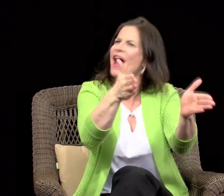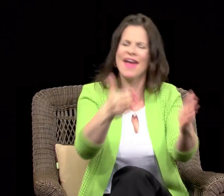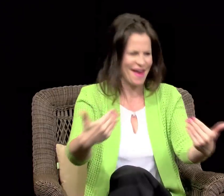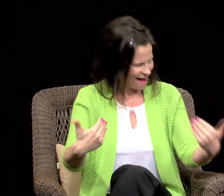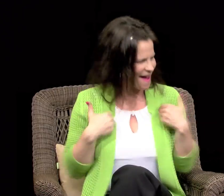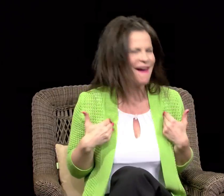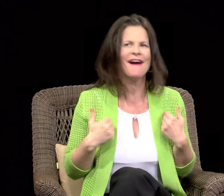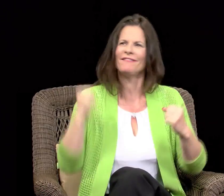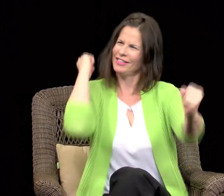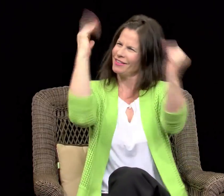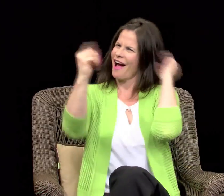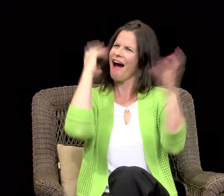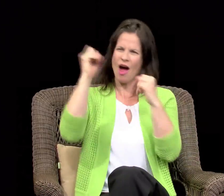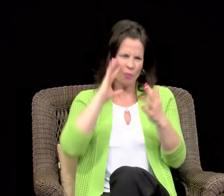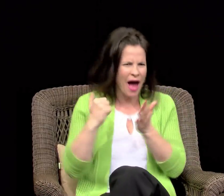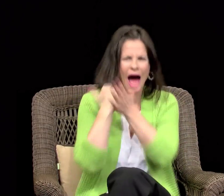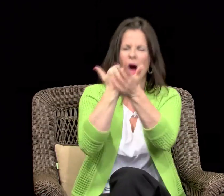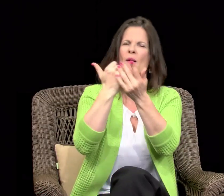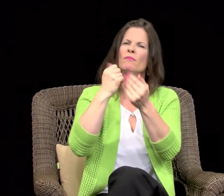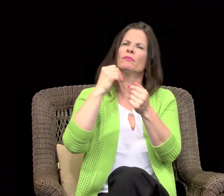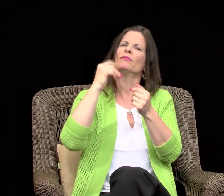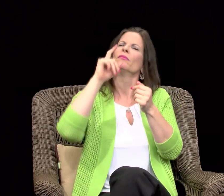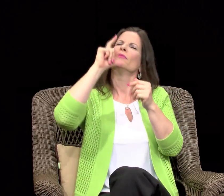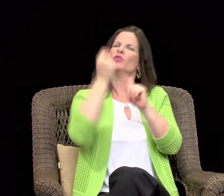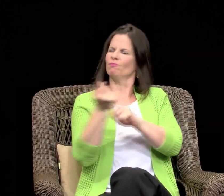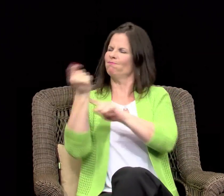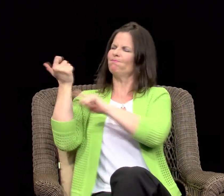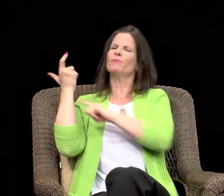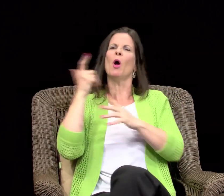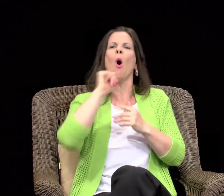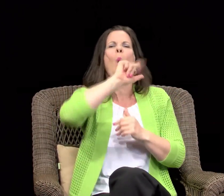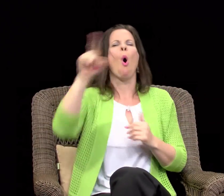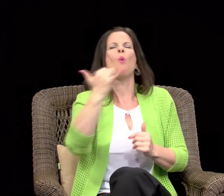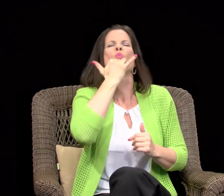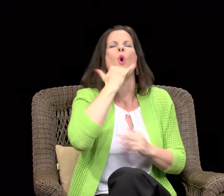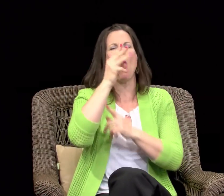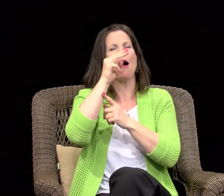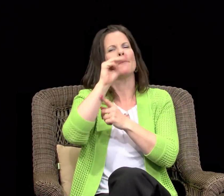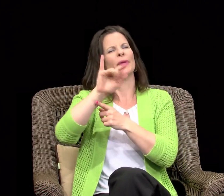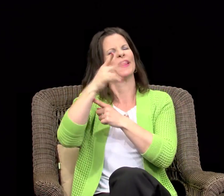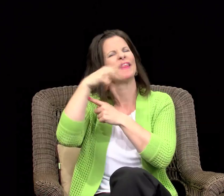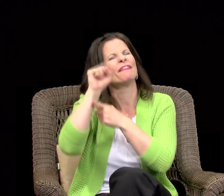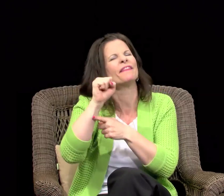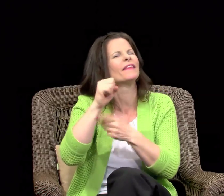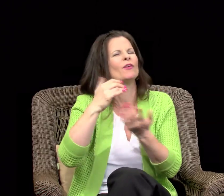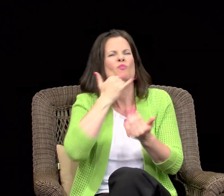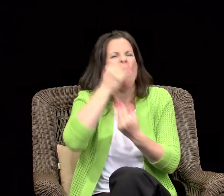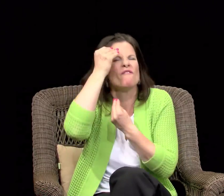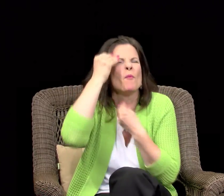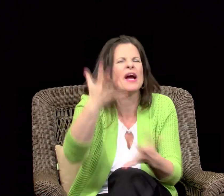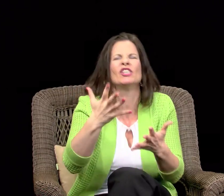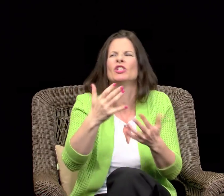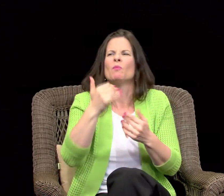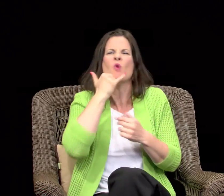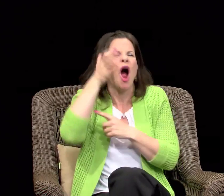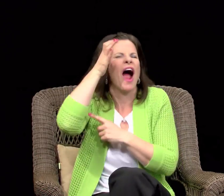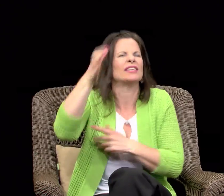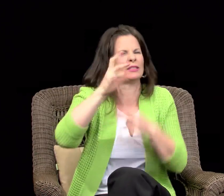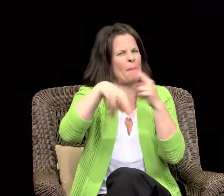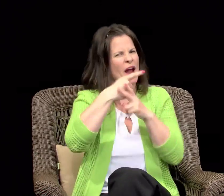showing hearing people, hearing parents, there is a way that we have to dispel all the old myths, all the